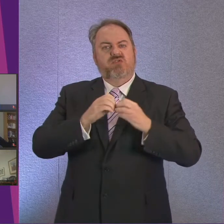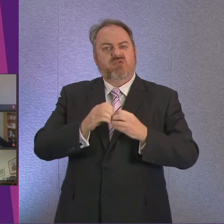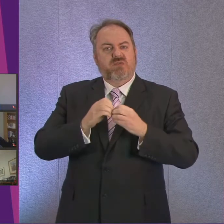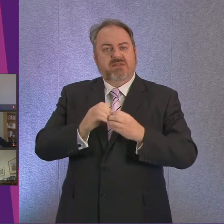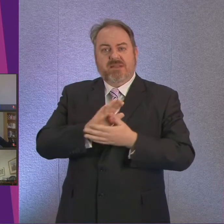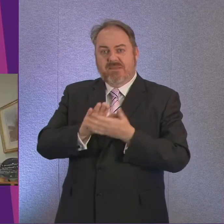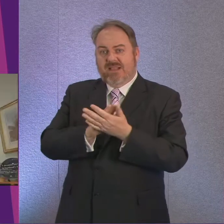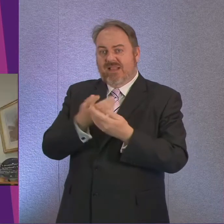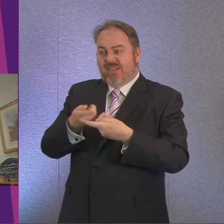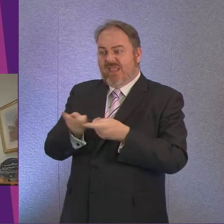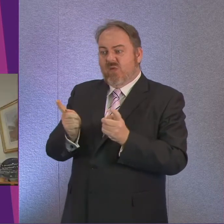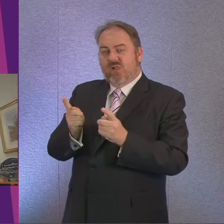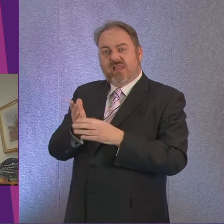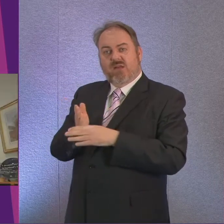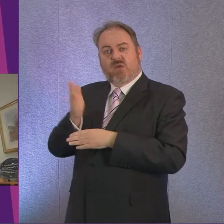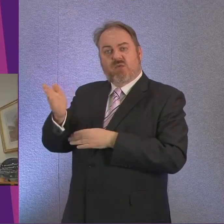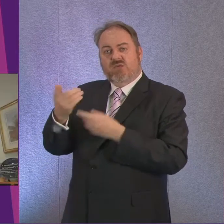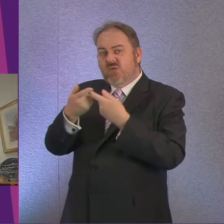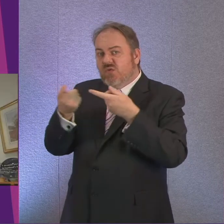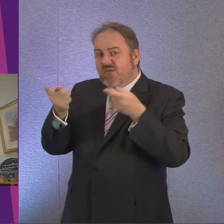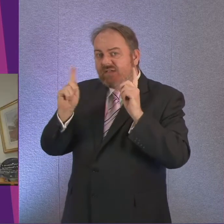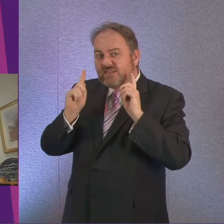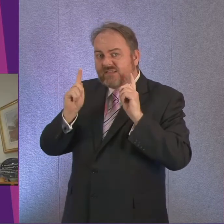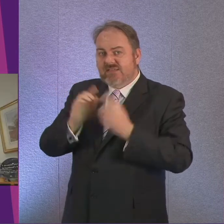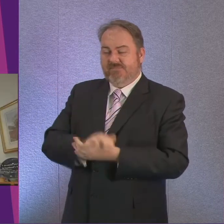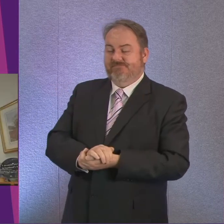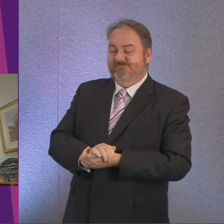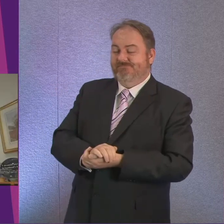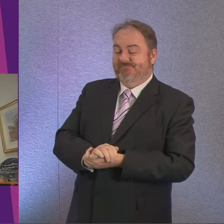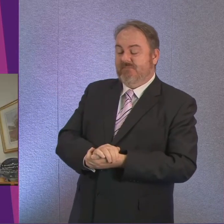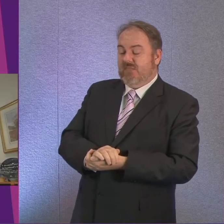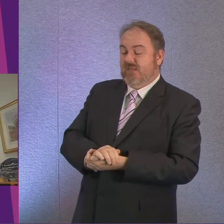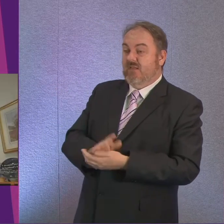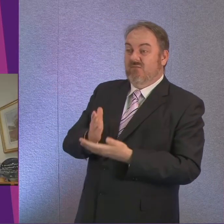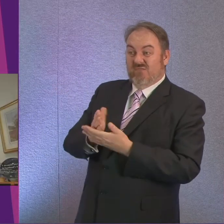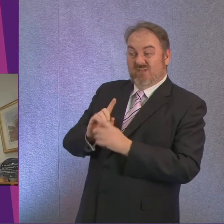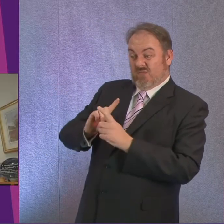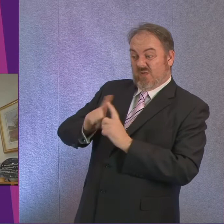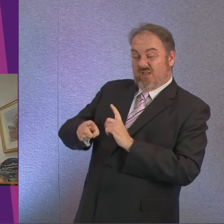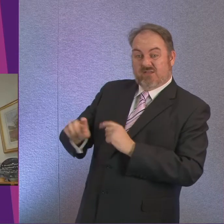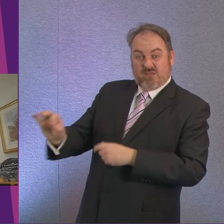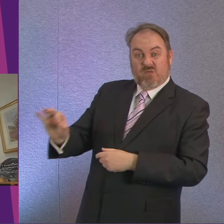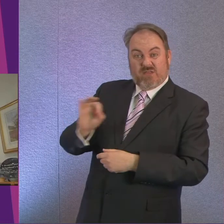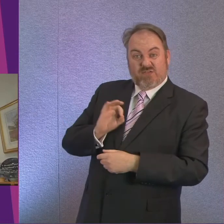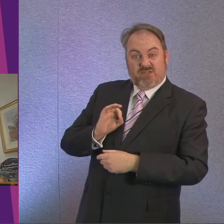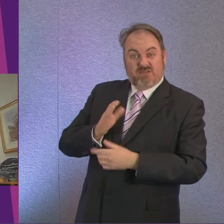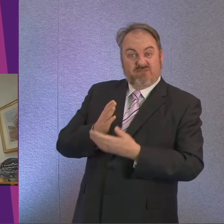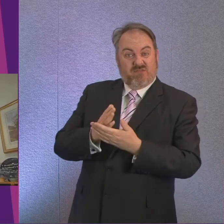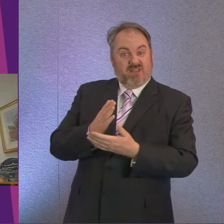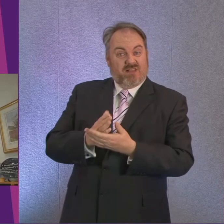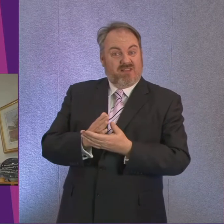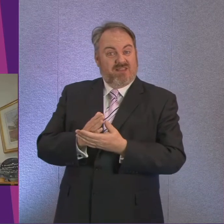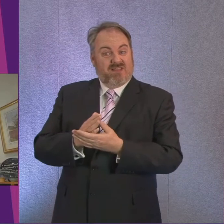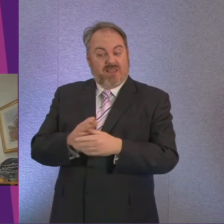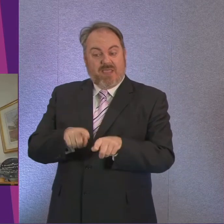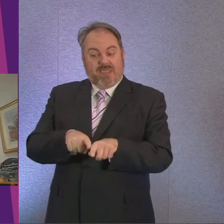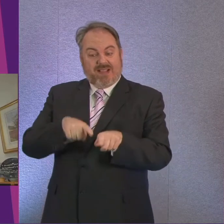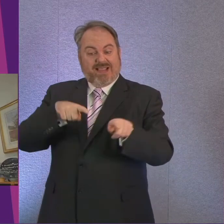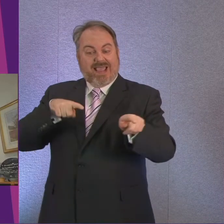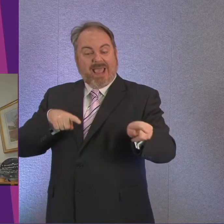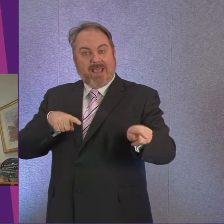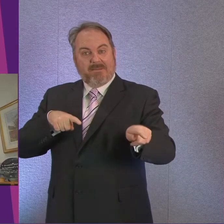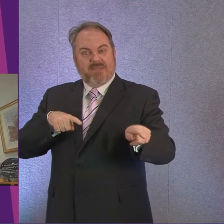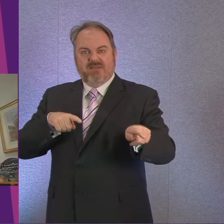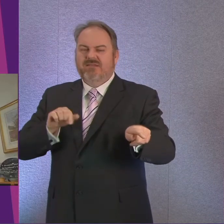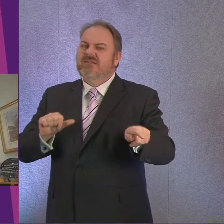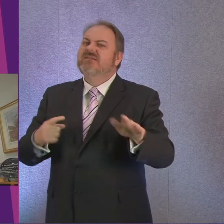The closure of the poverty-related attainment gap is the central theme of government education policy. So quite clearly,